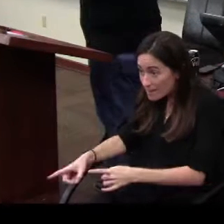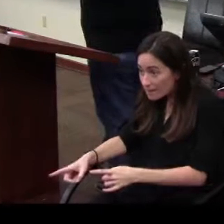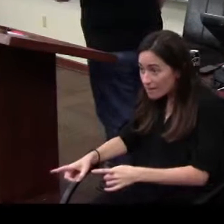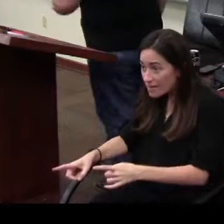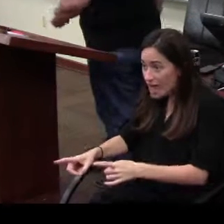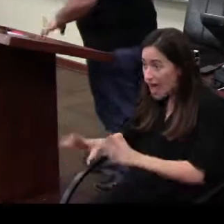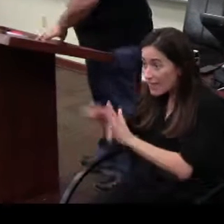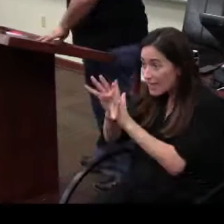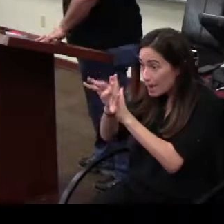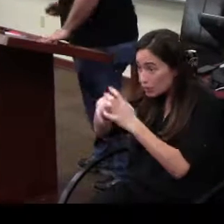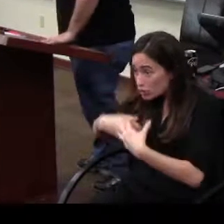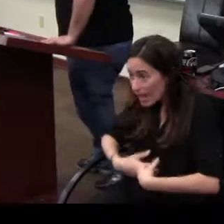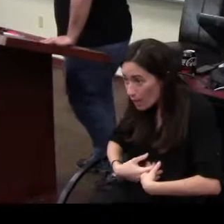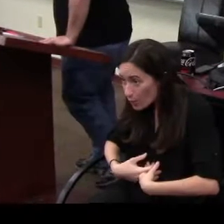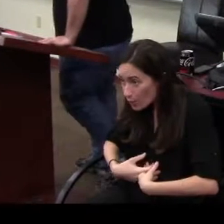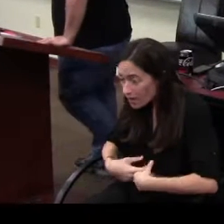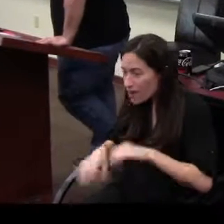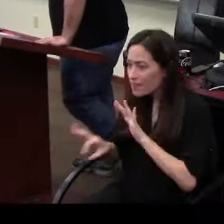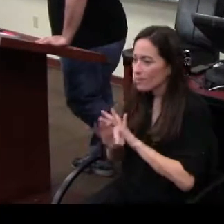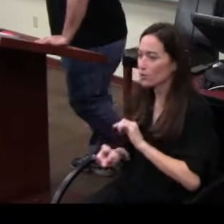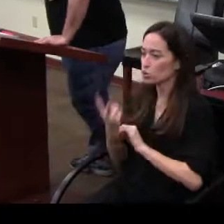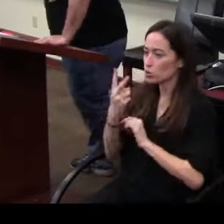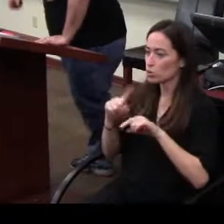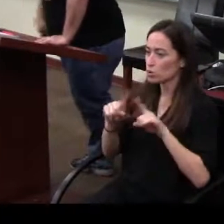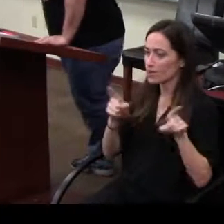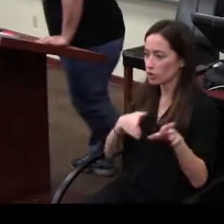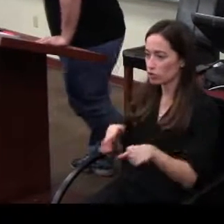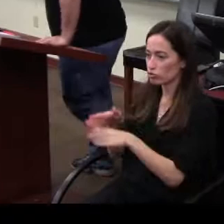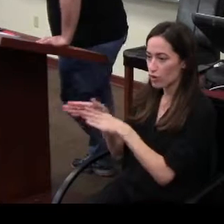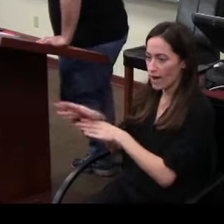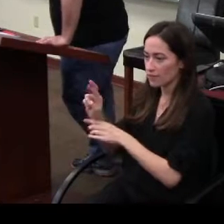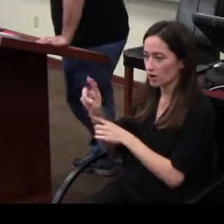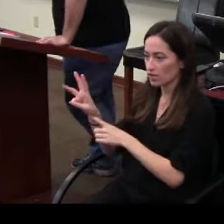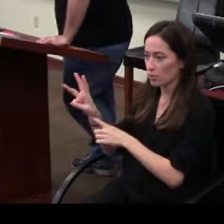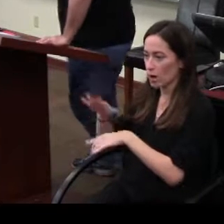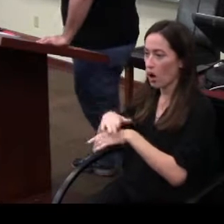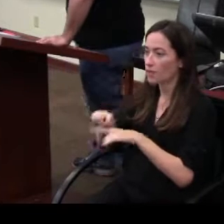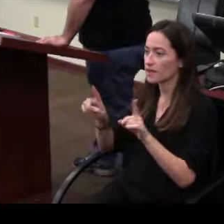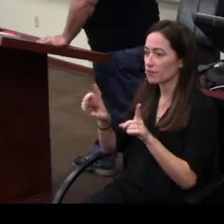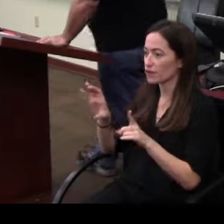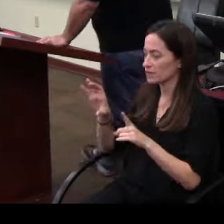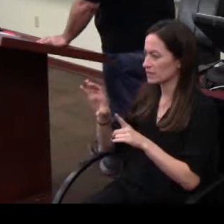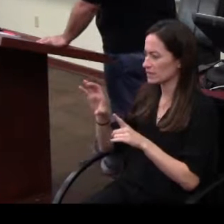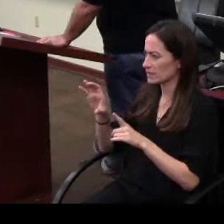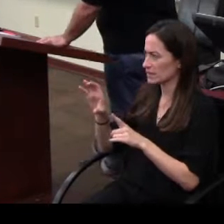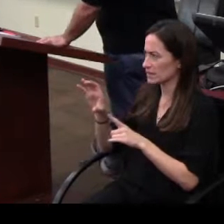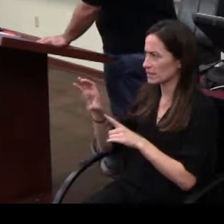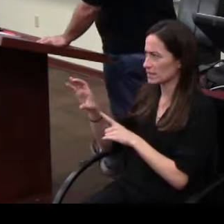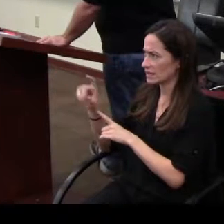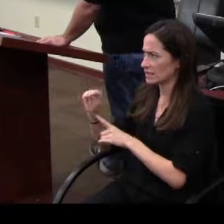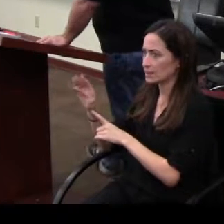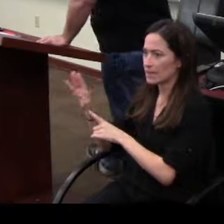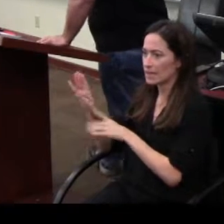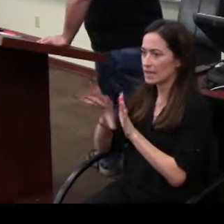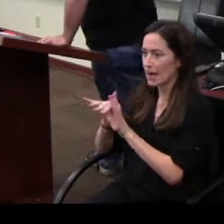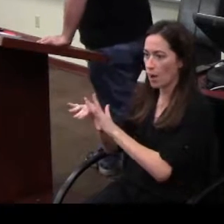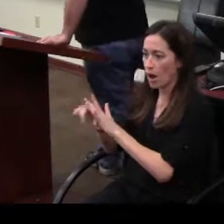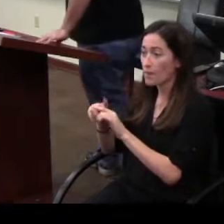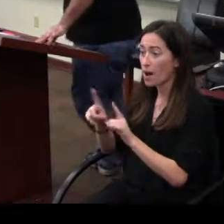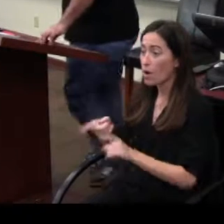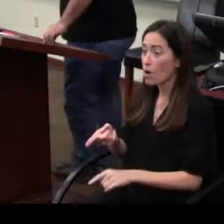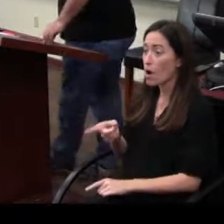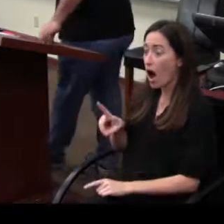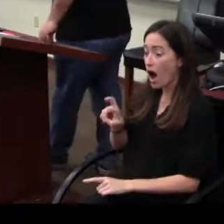and their cameras are down, they found two different strains of ransomware on the different CCTV cameras. But yeah, wiped out 123